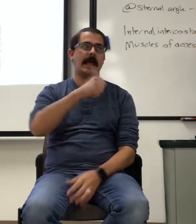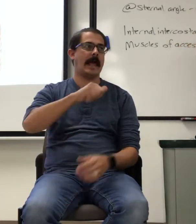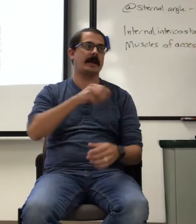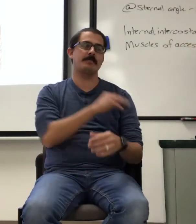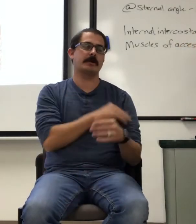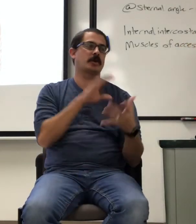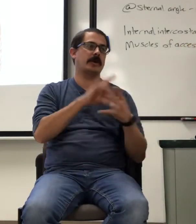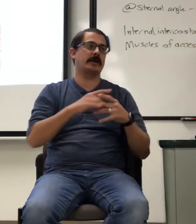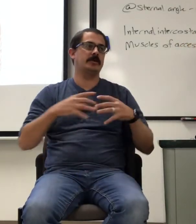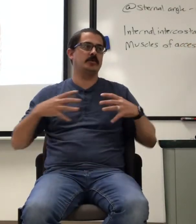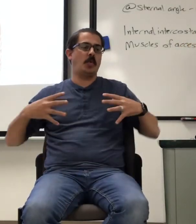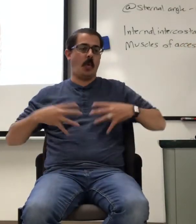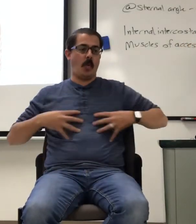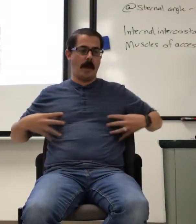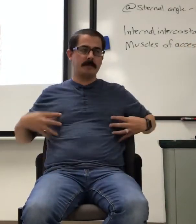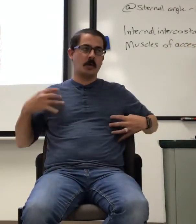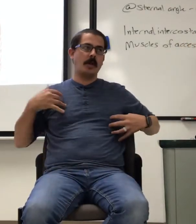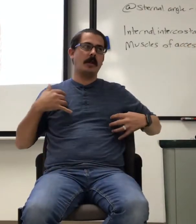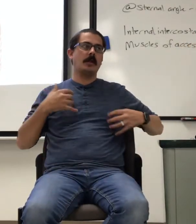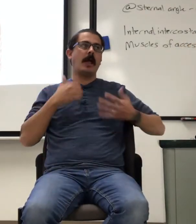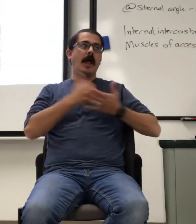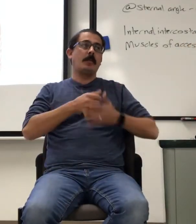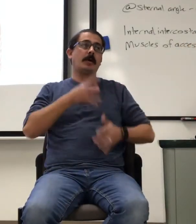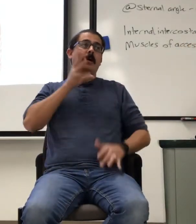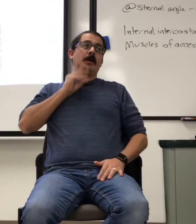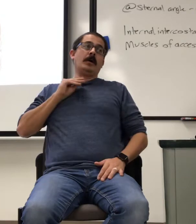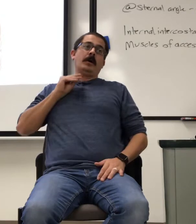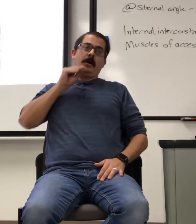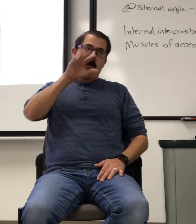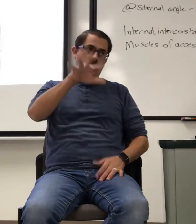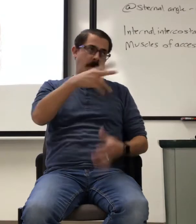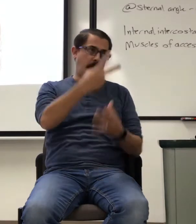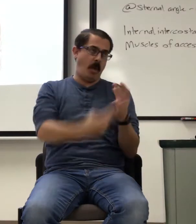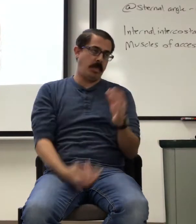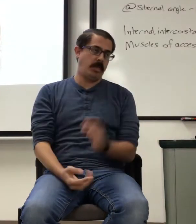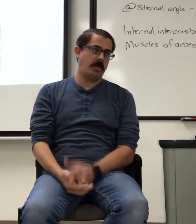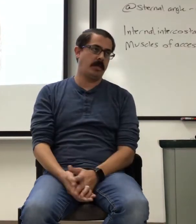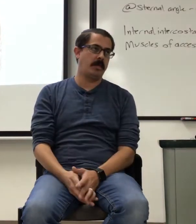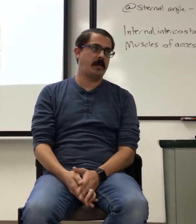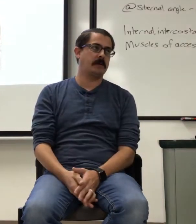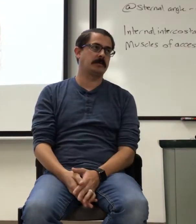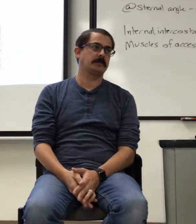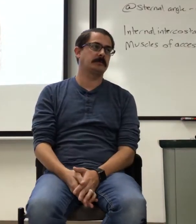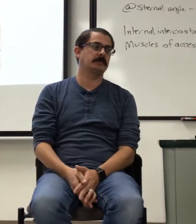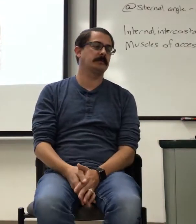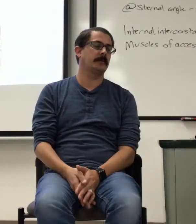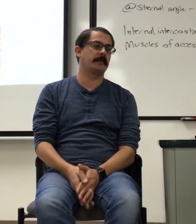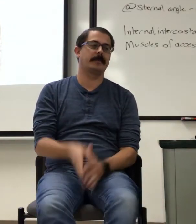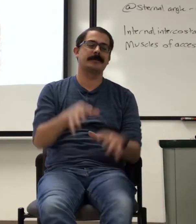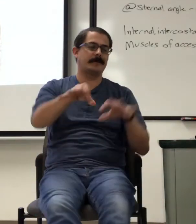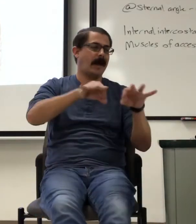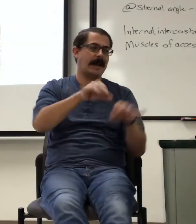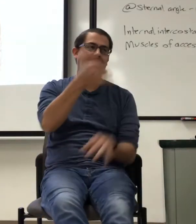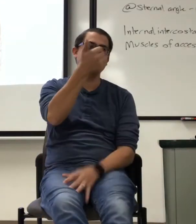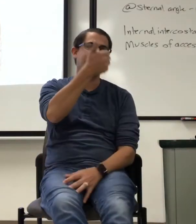accessory breathing. Okay, I'll just define it as any